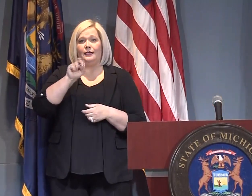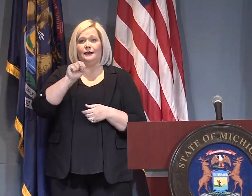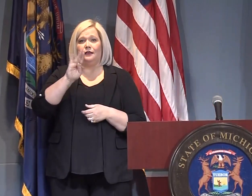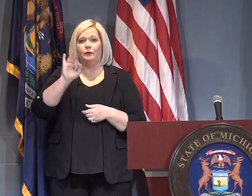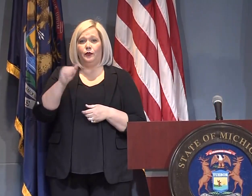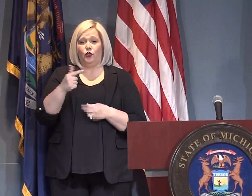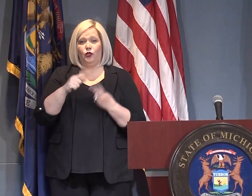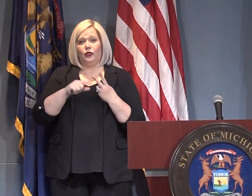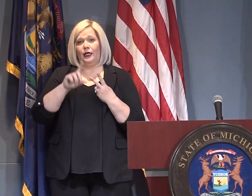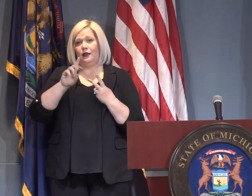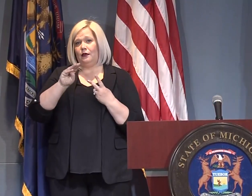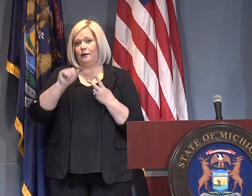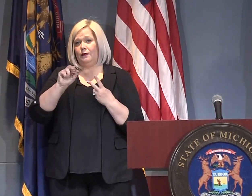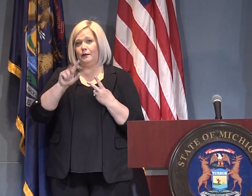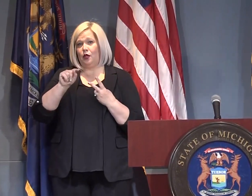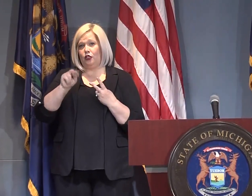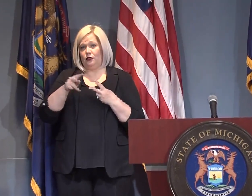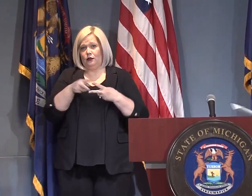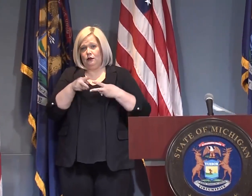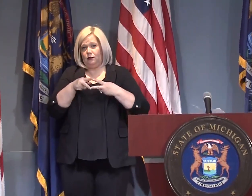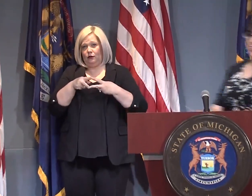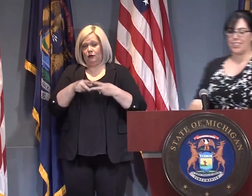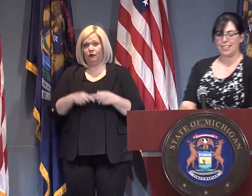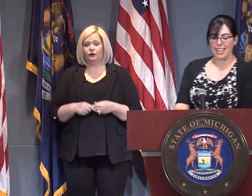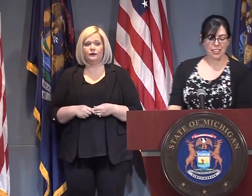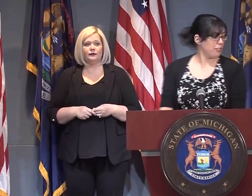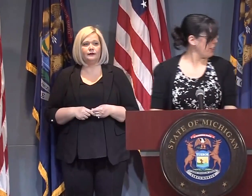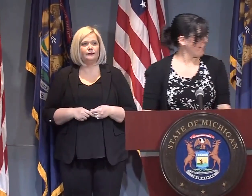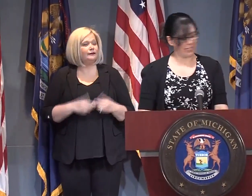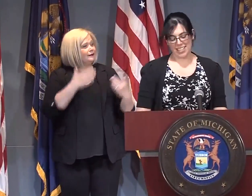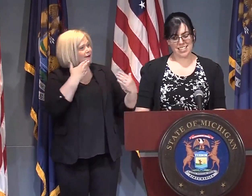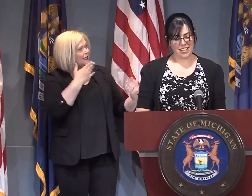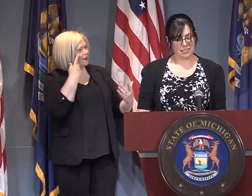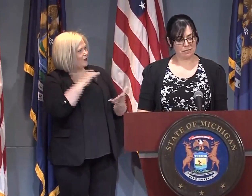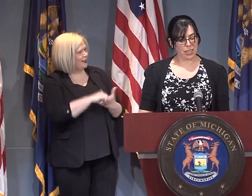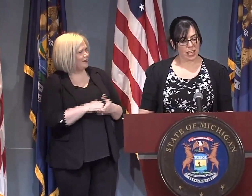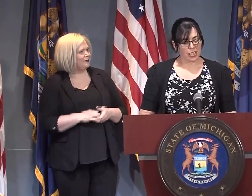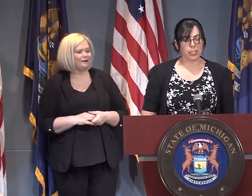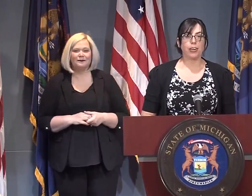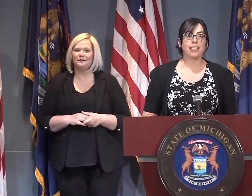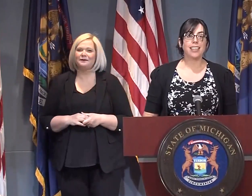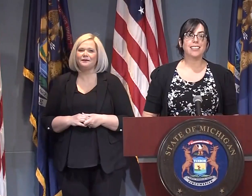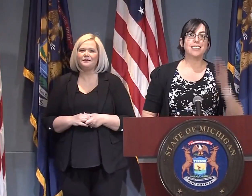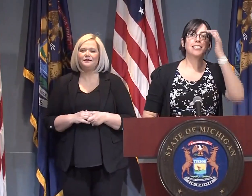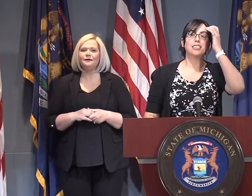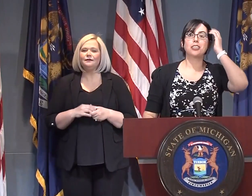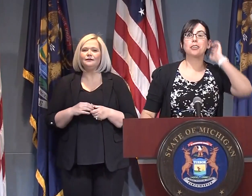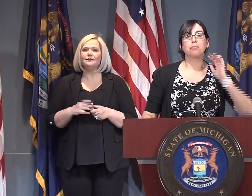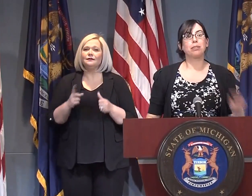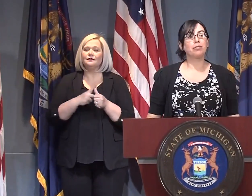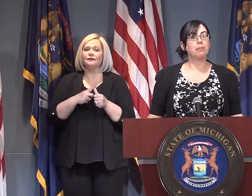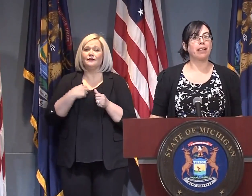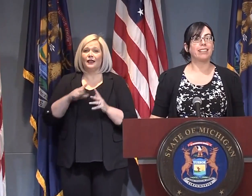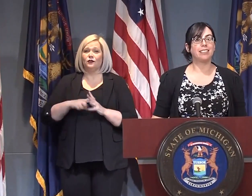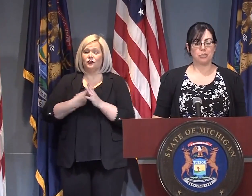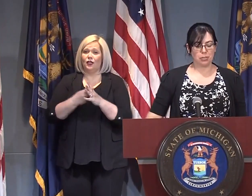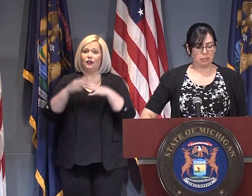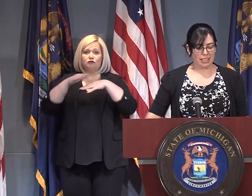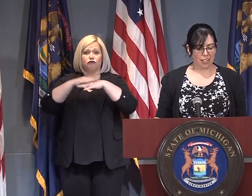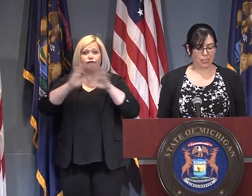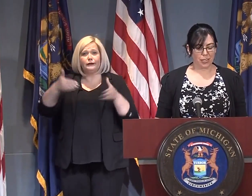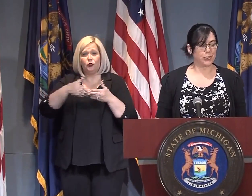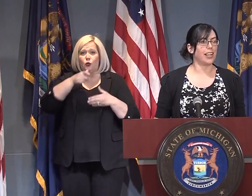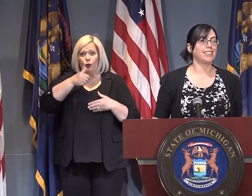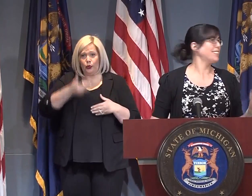Thank you for having me. So I'd like to start briefly by